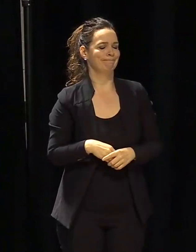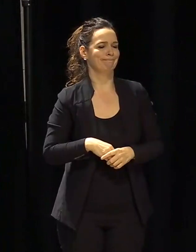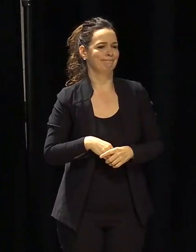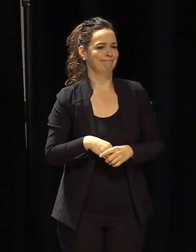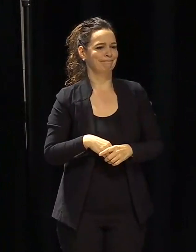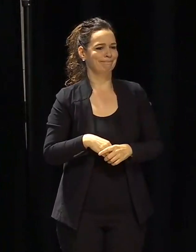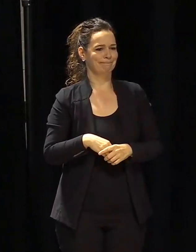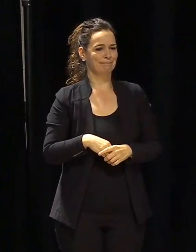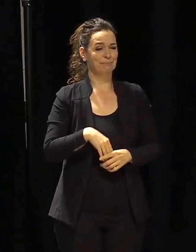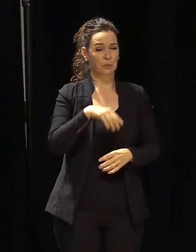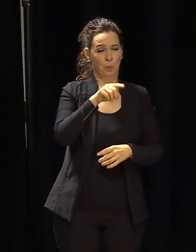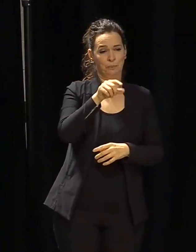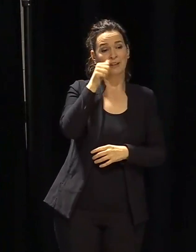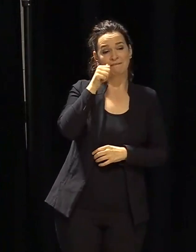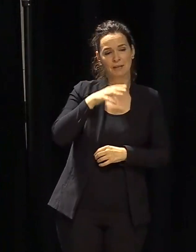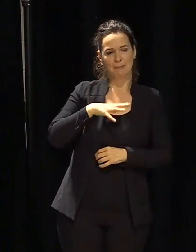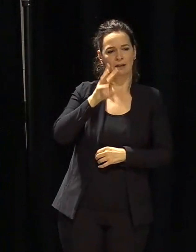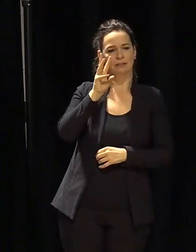female,